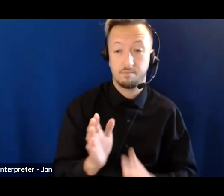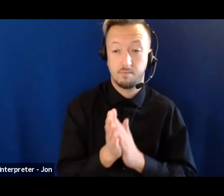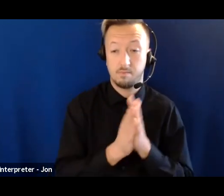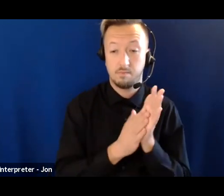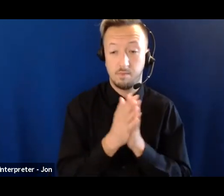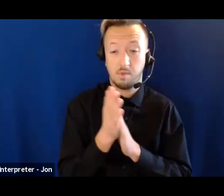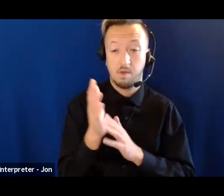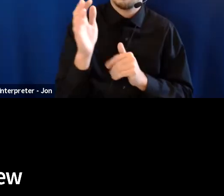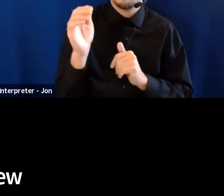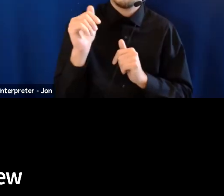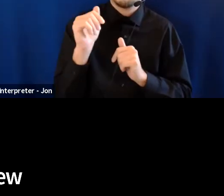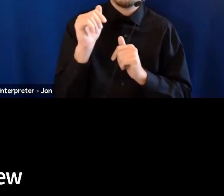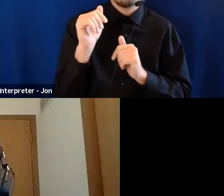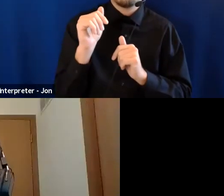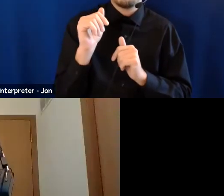And